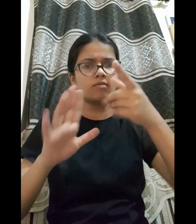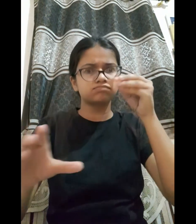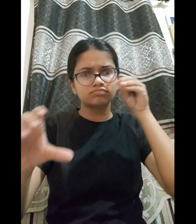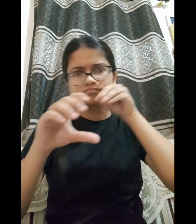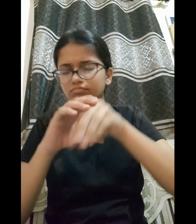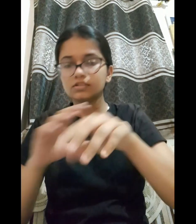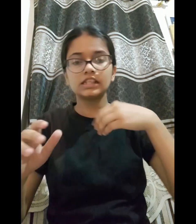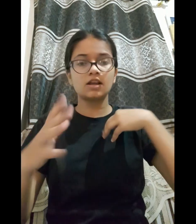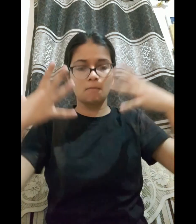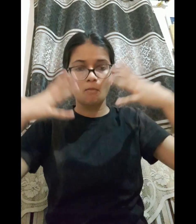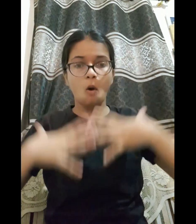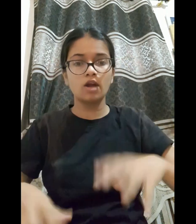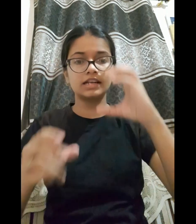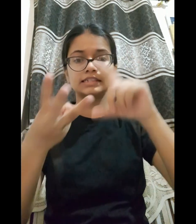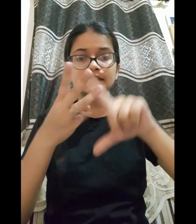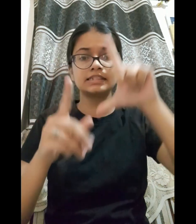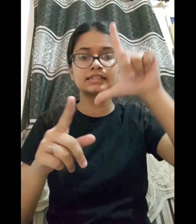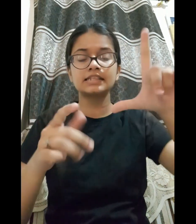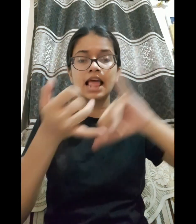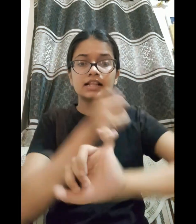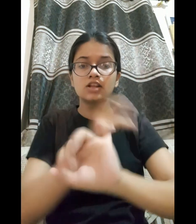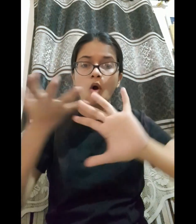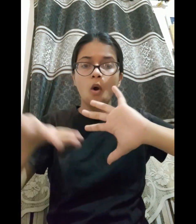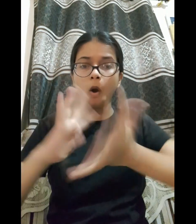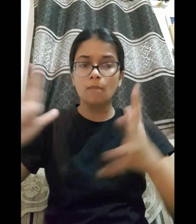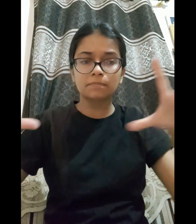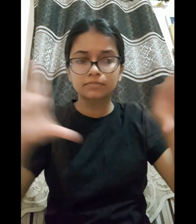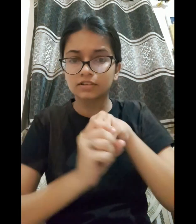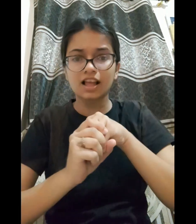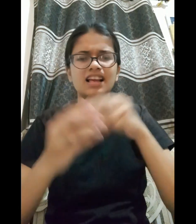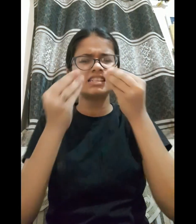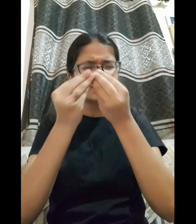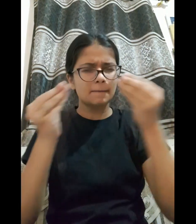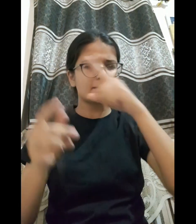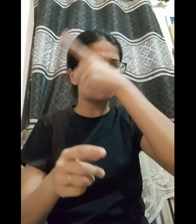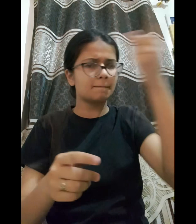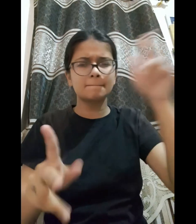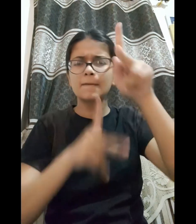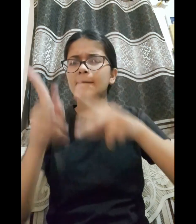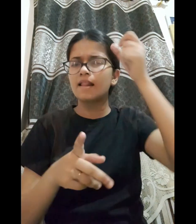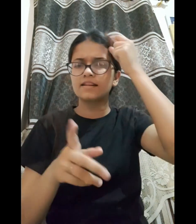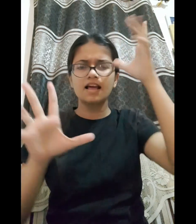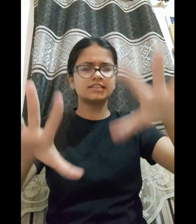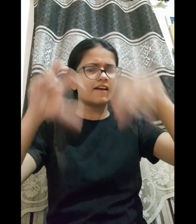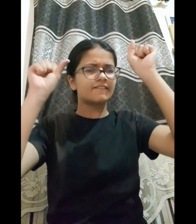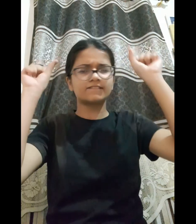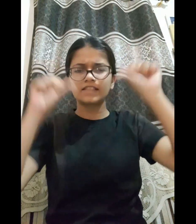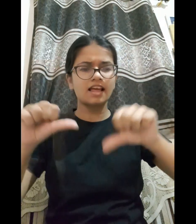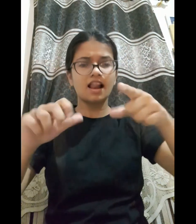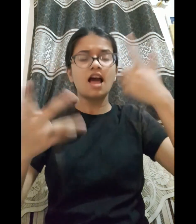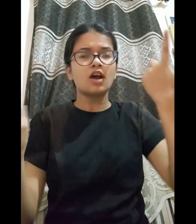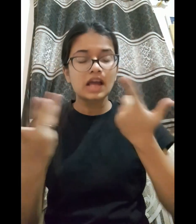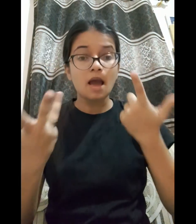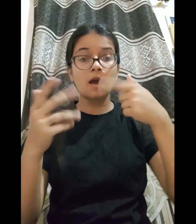cell. Now, this is something which most people do not understand. It becomes a part of the cell because